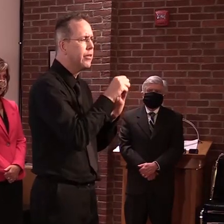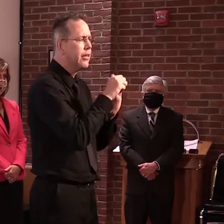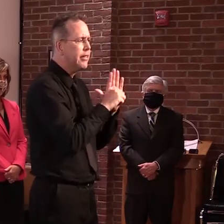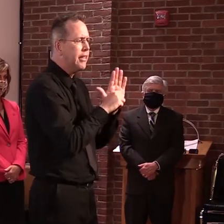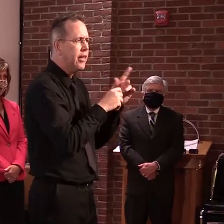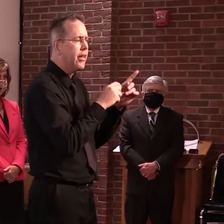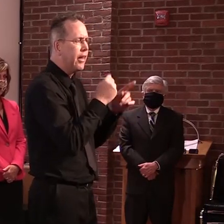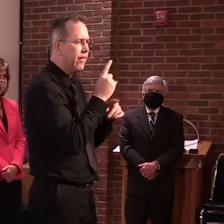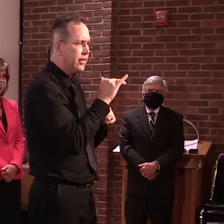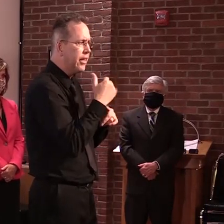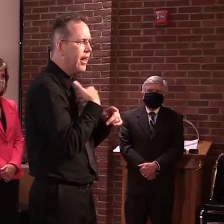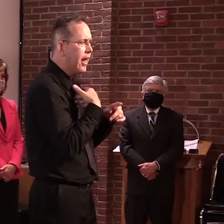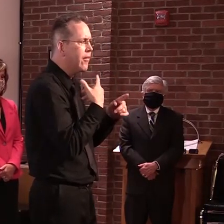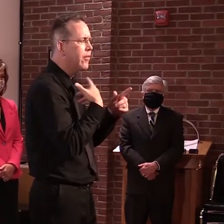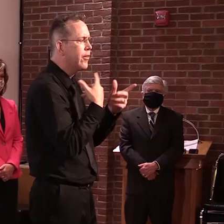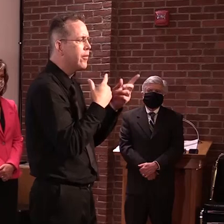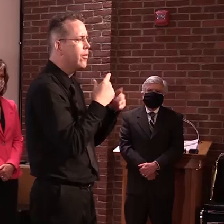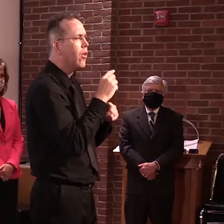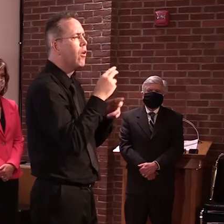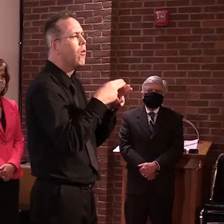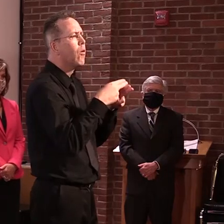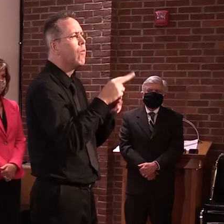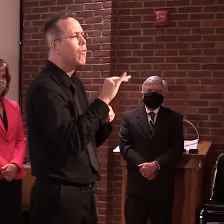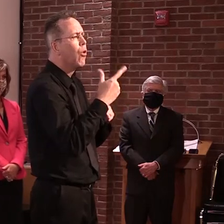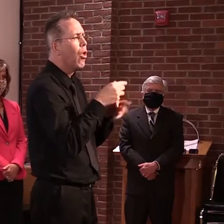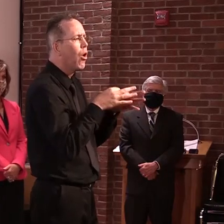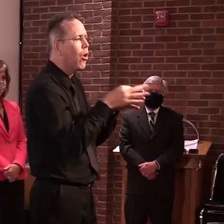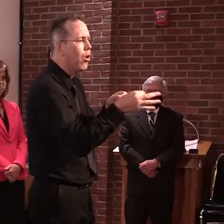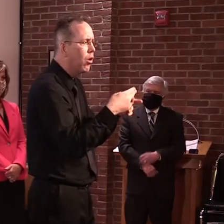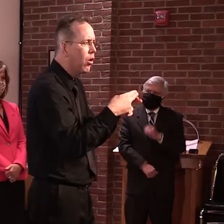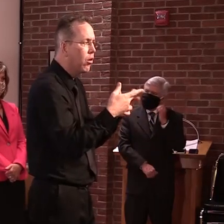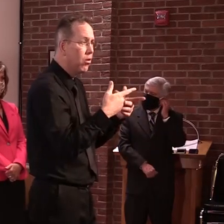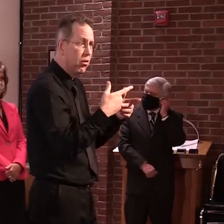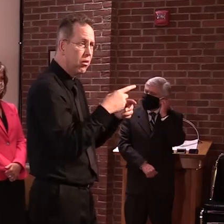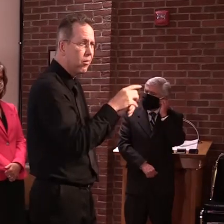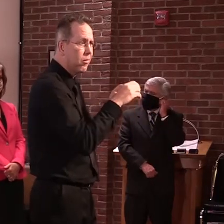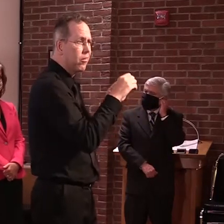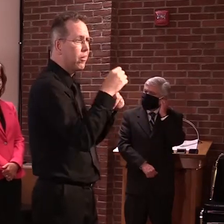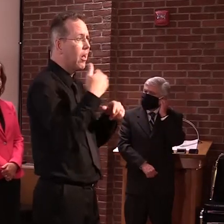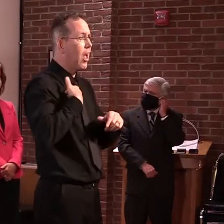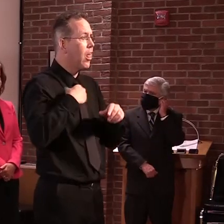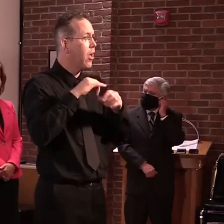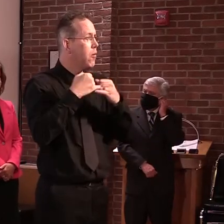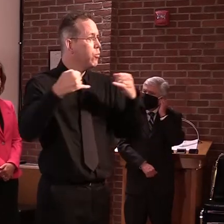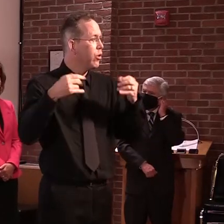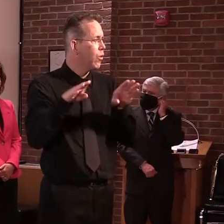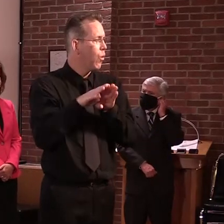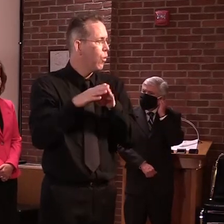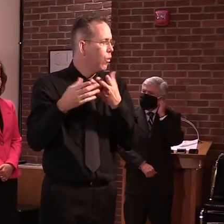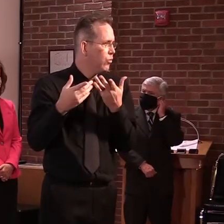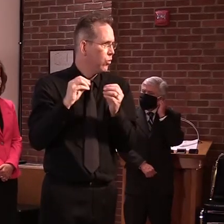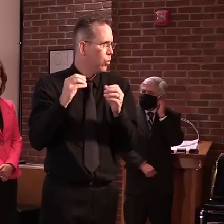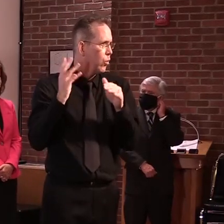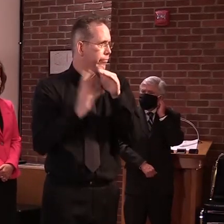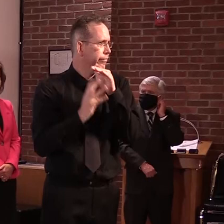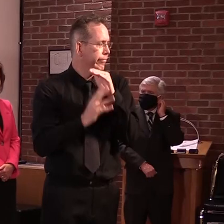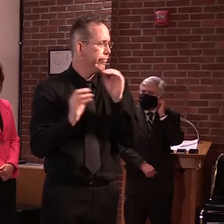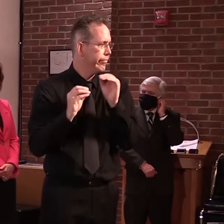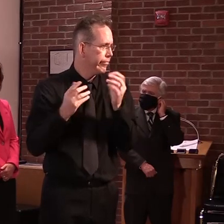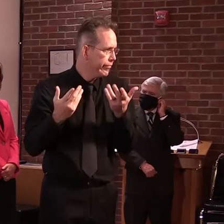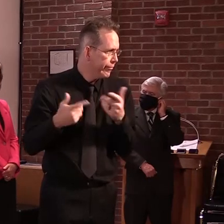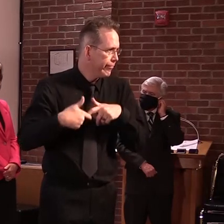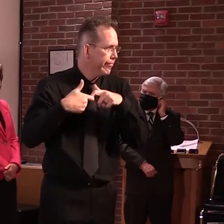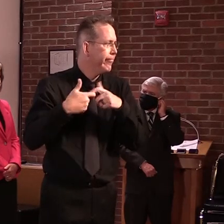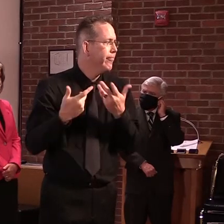the border being shut down, lack of immigration into the state, and so forth. So it does appear. I don't know